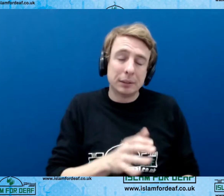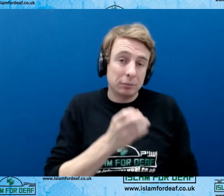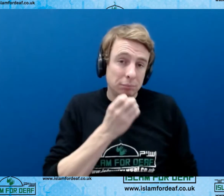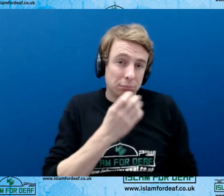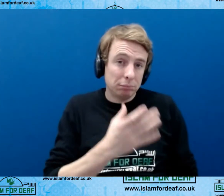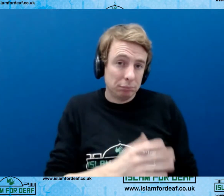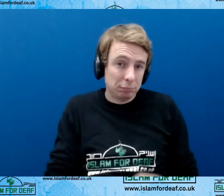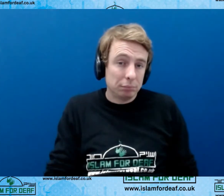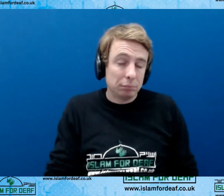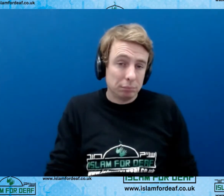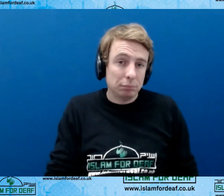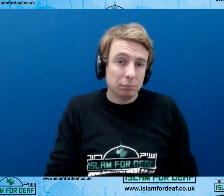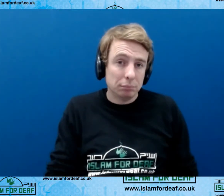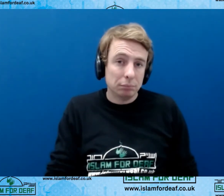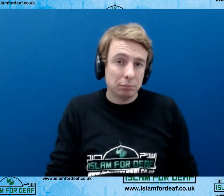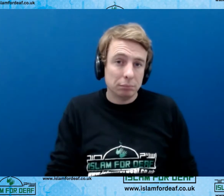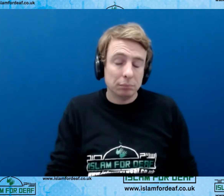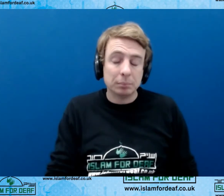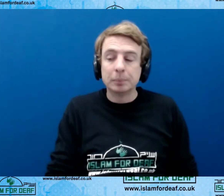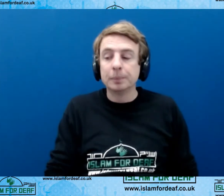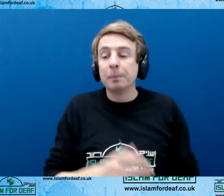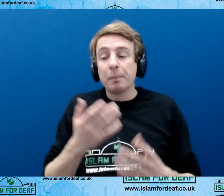And Allah the Most High said in another verse,